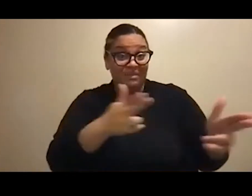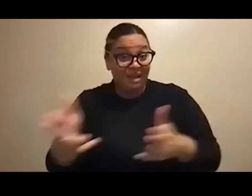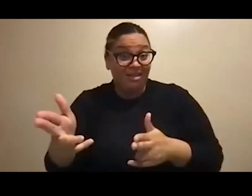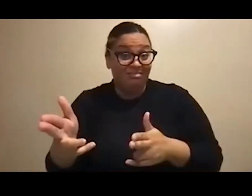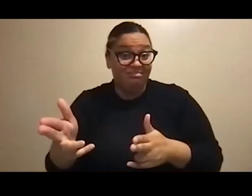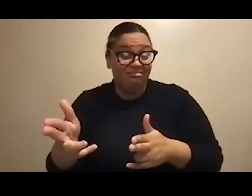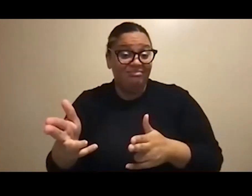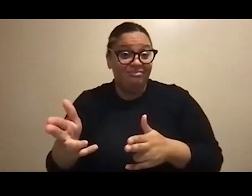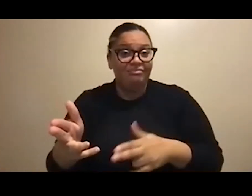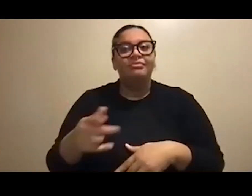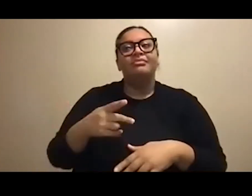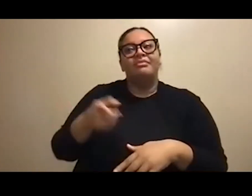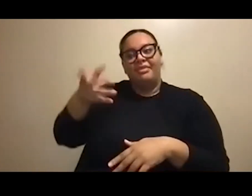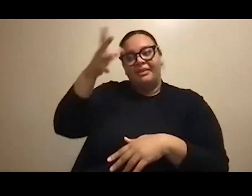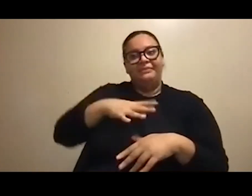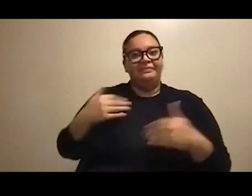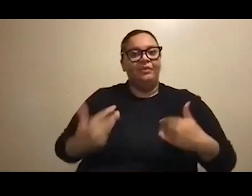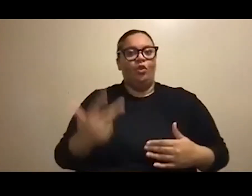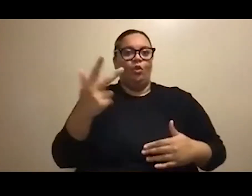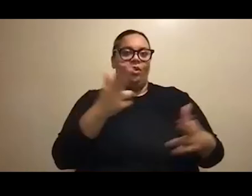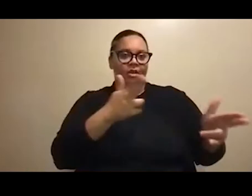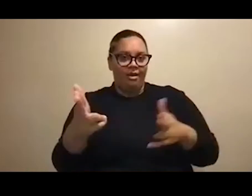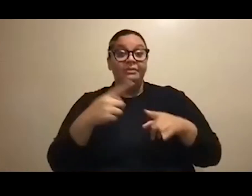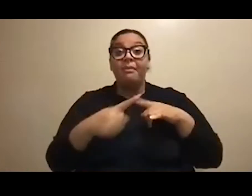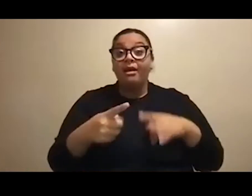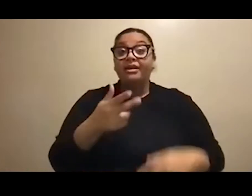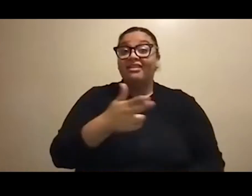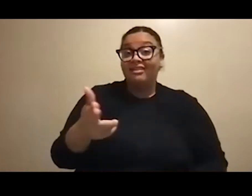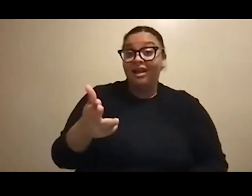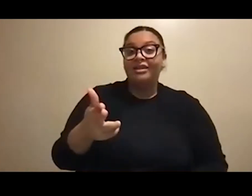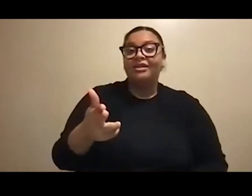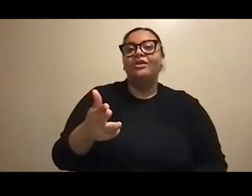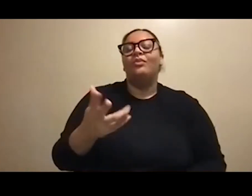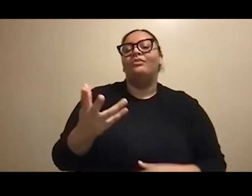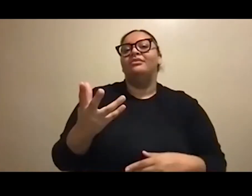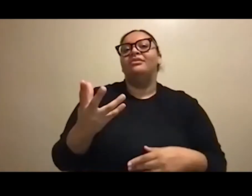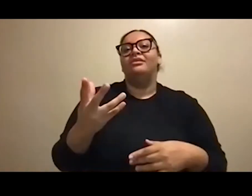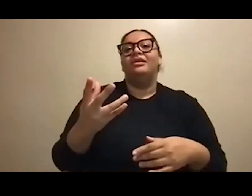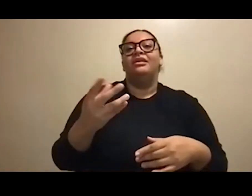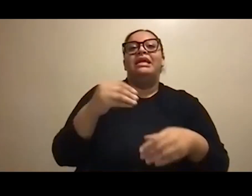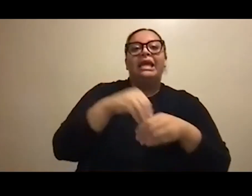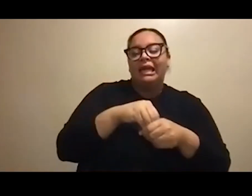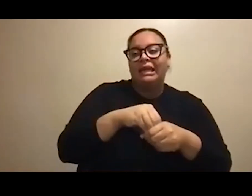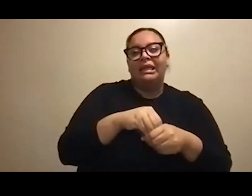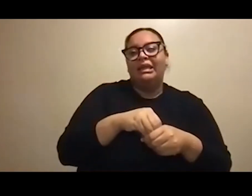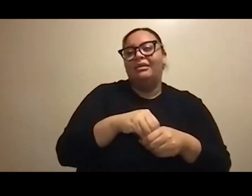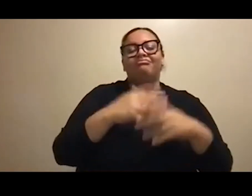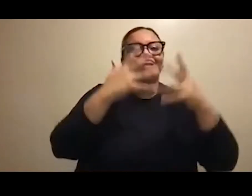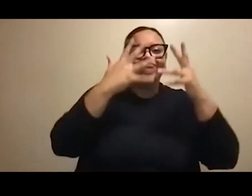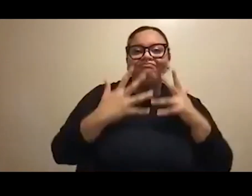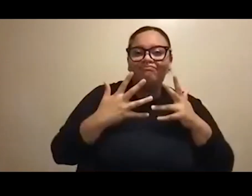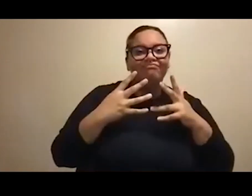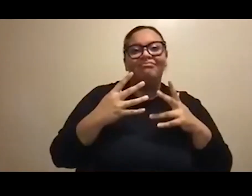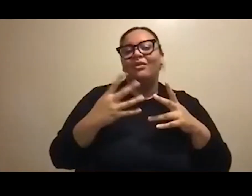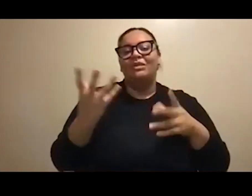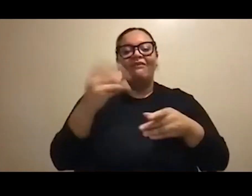He had 3 guns, but the gun was tied to the crime. The gun was tied to the tragedy in a way that the gun used by an Olympic